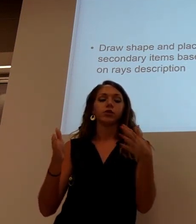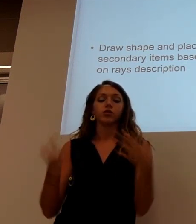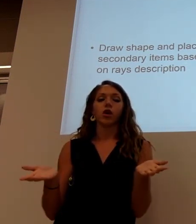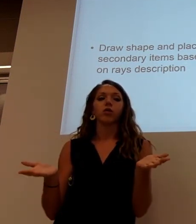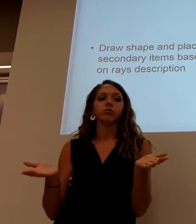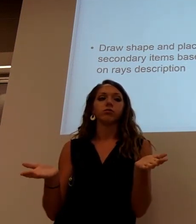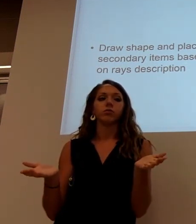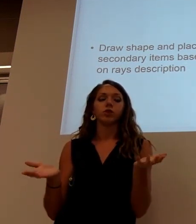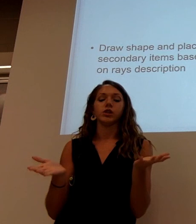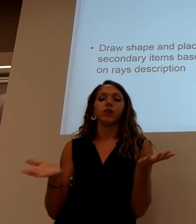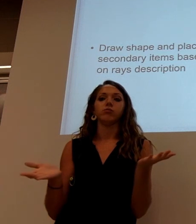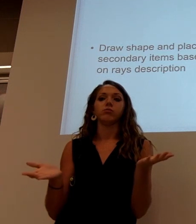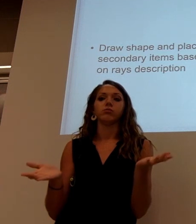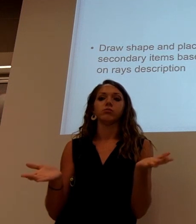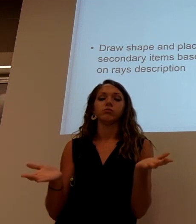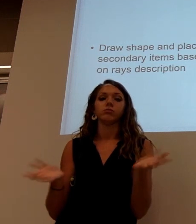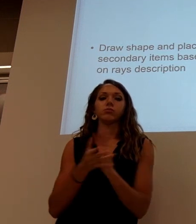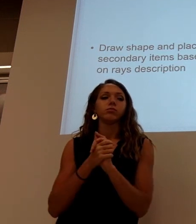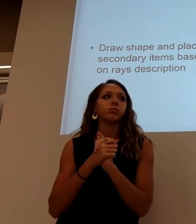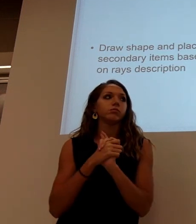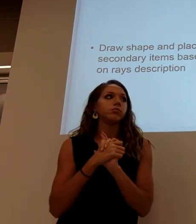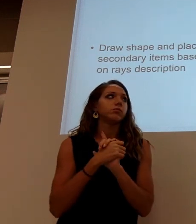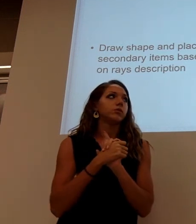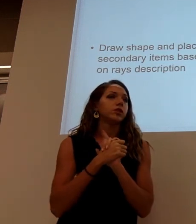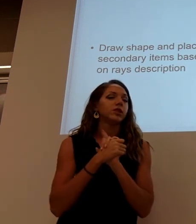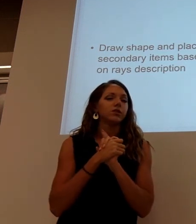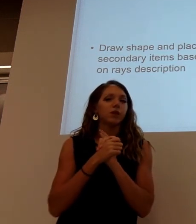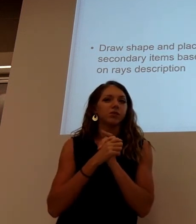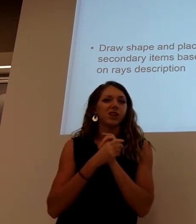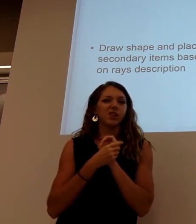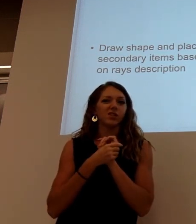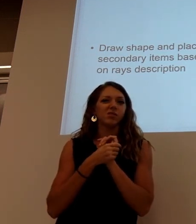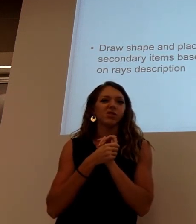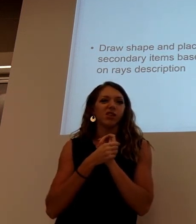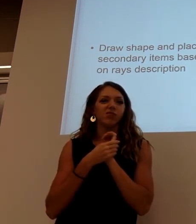gonna draw what you see. They're a little complicated. I'm sorry.